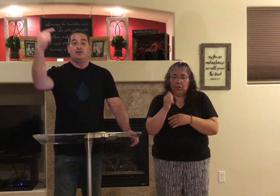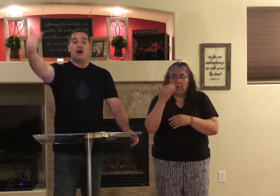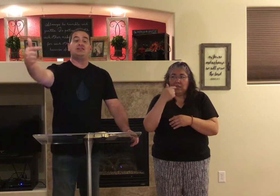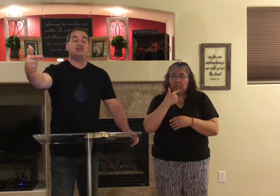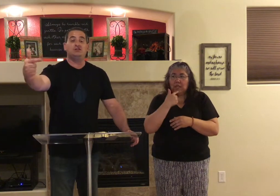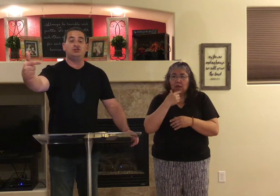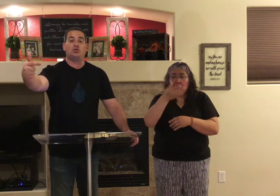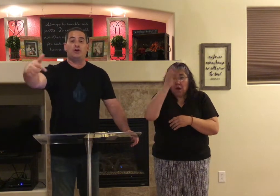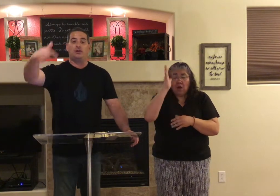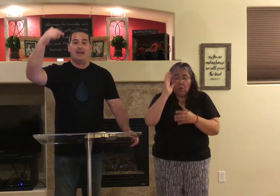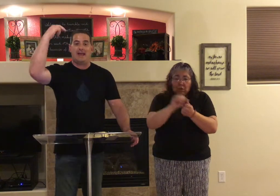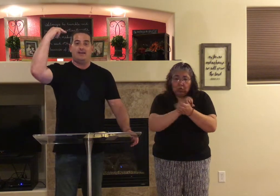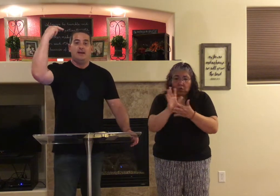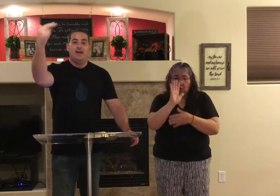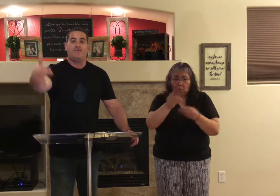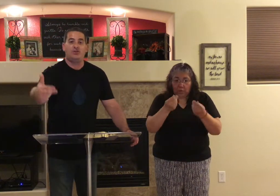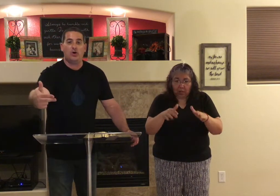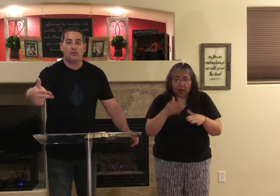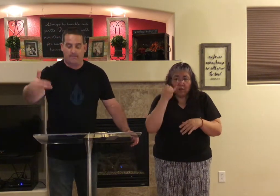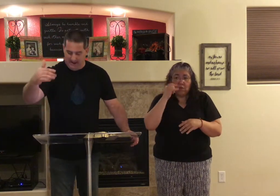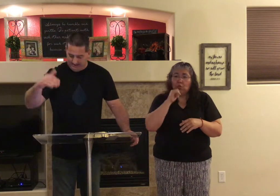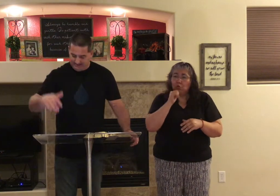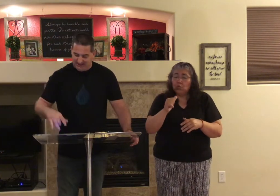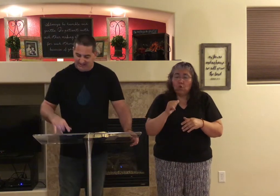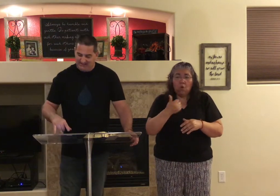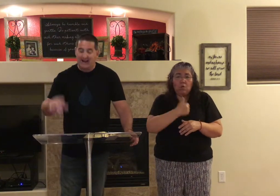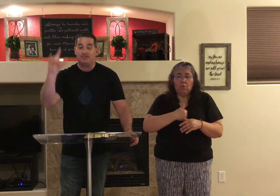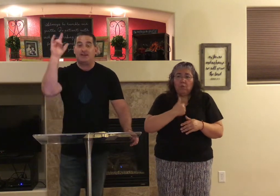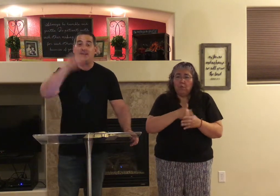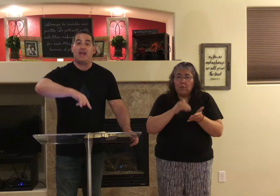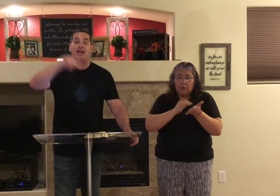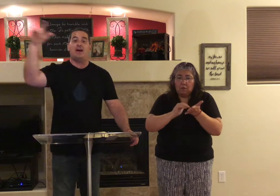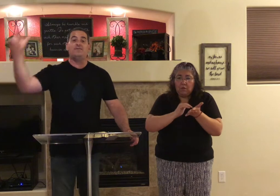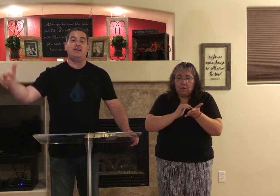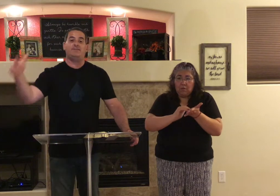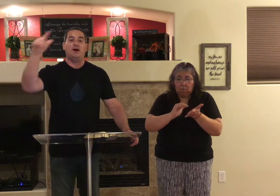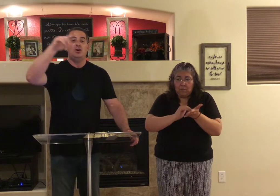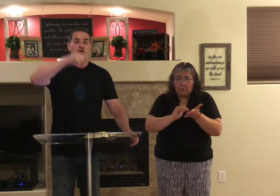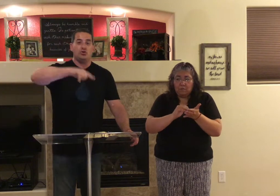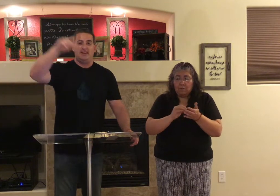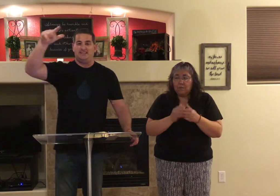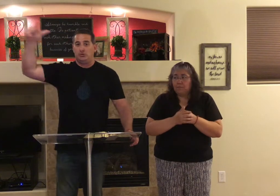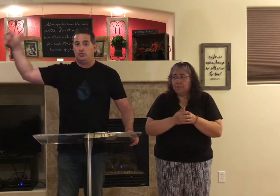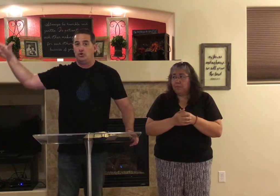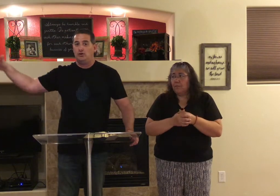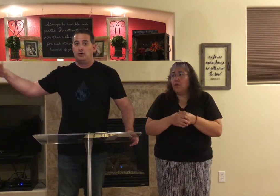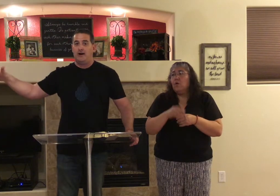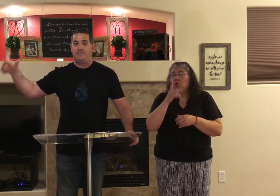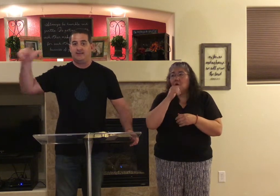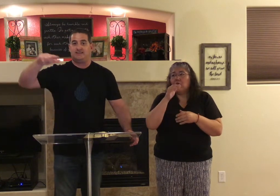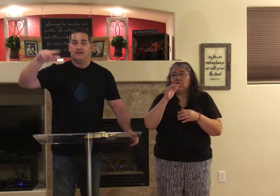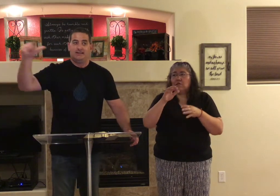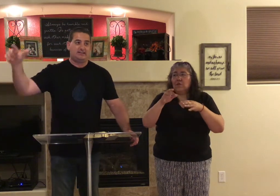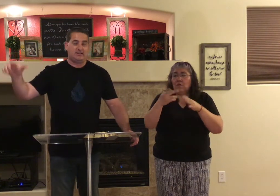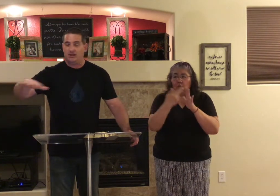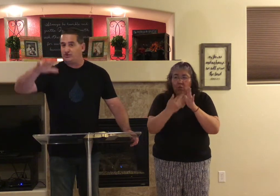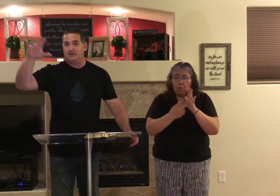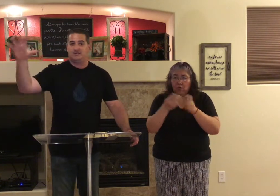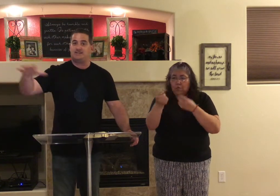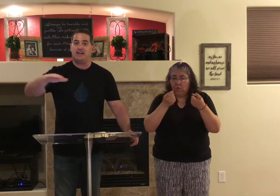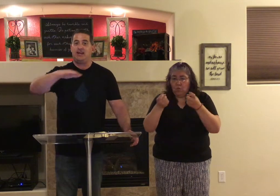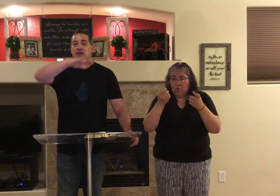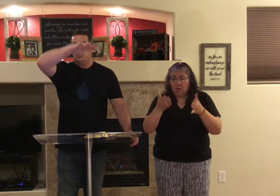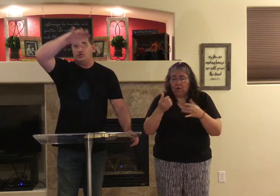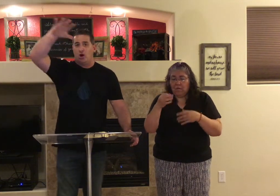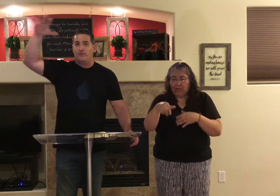right? God's going to destroy your land if you don't repent. Check this out. The king of Nineveh, who is the ruler of this country,